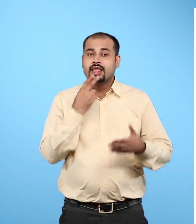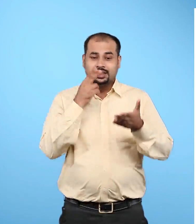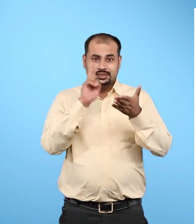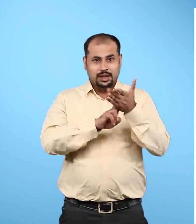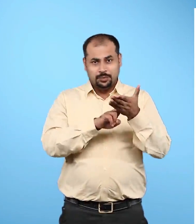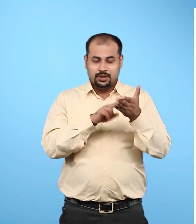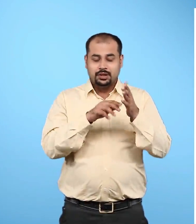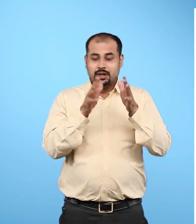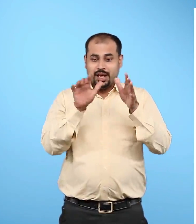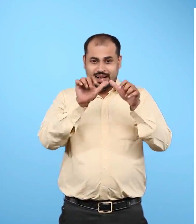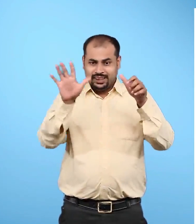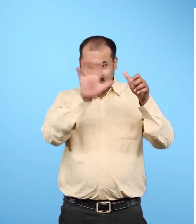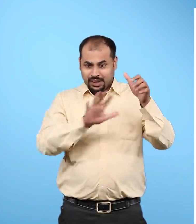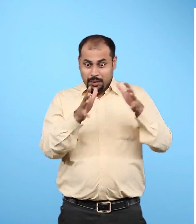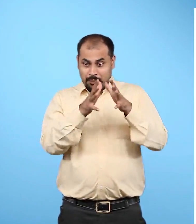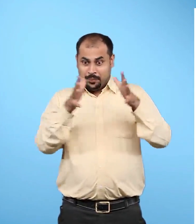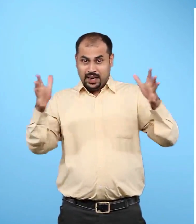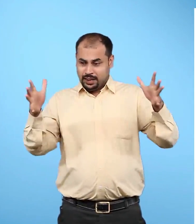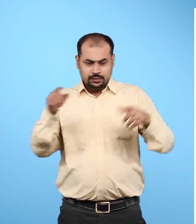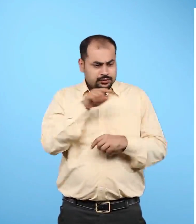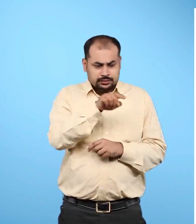Which stamp has the biggest area?